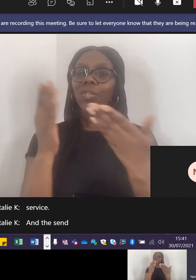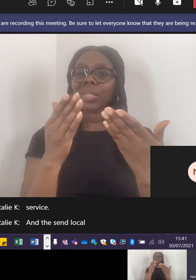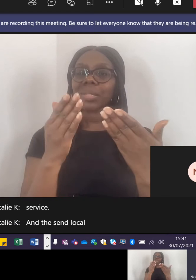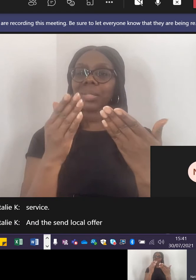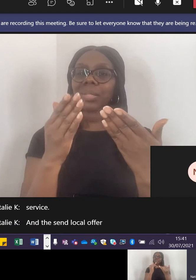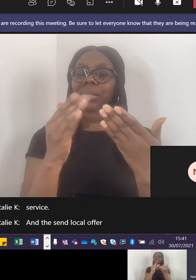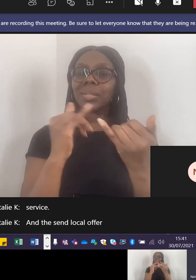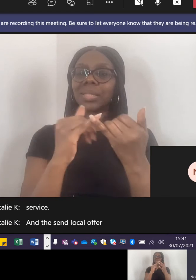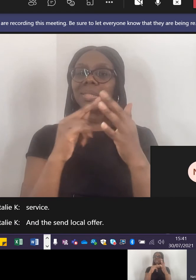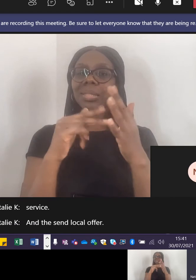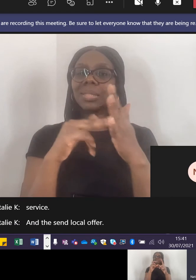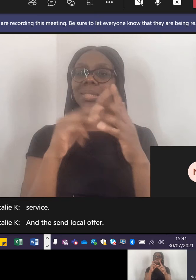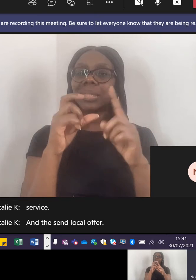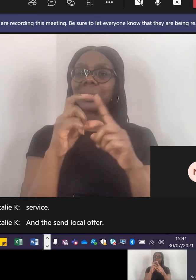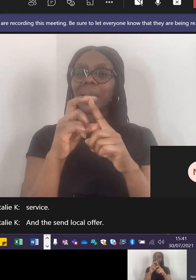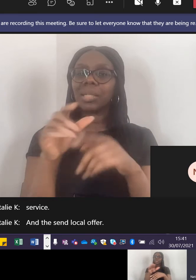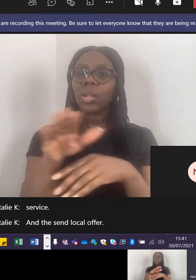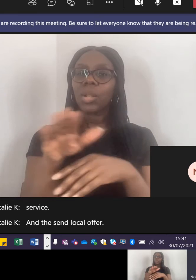offer.